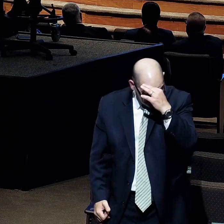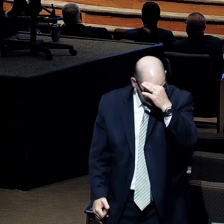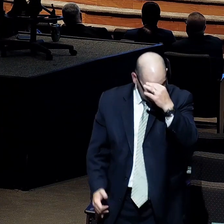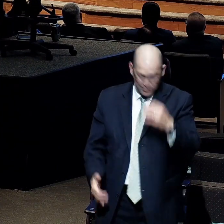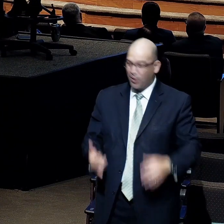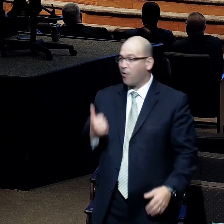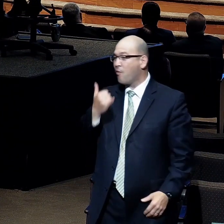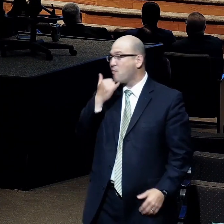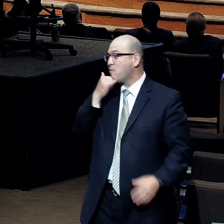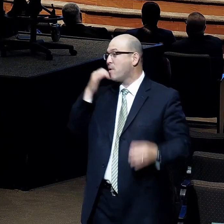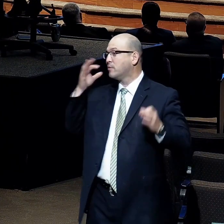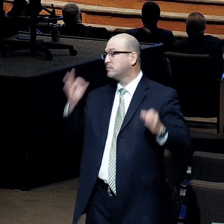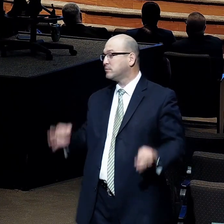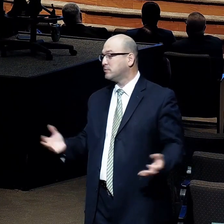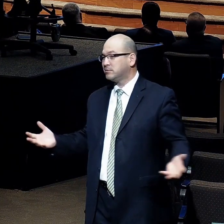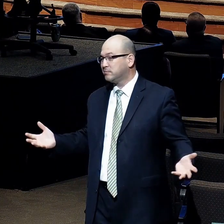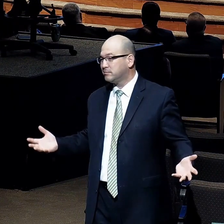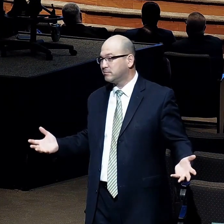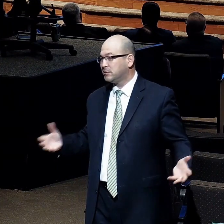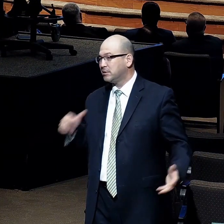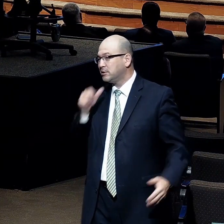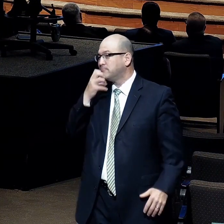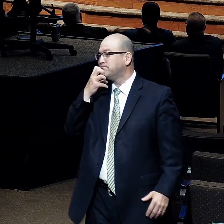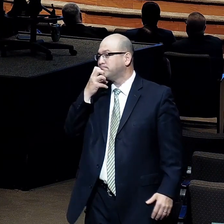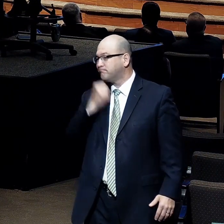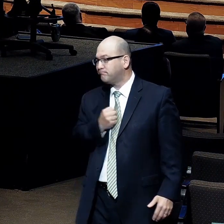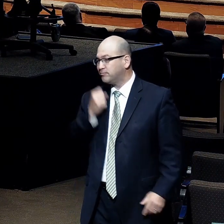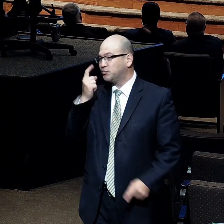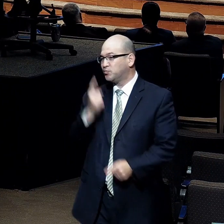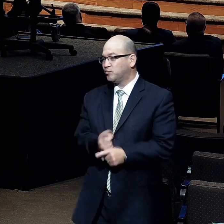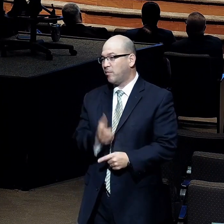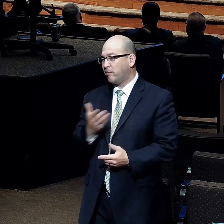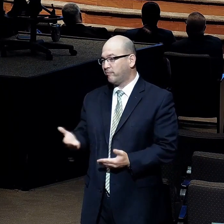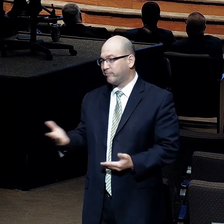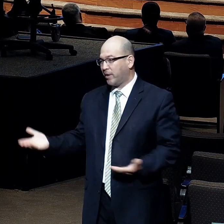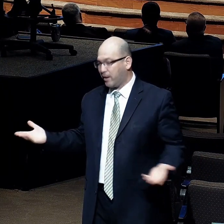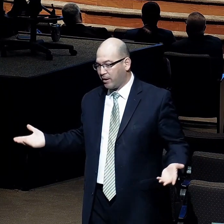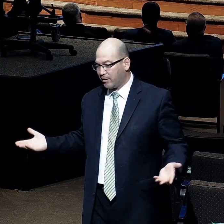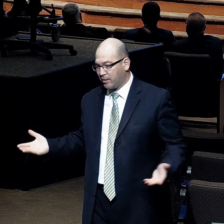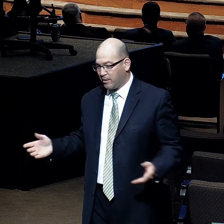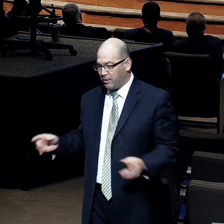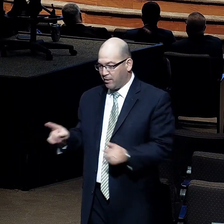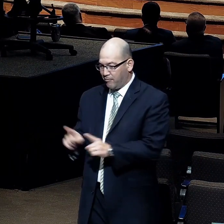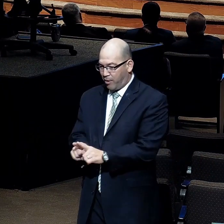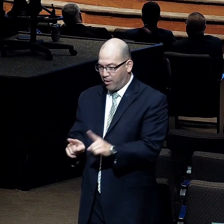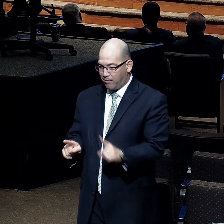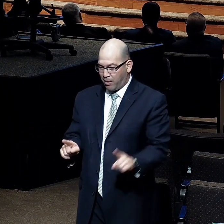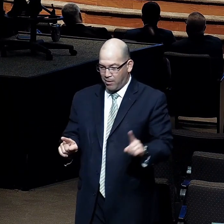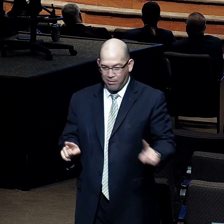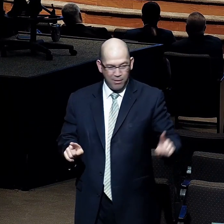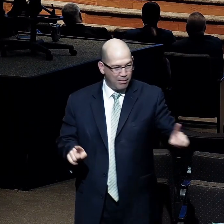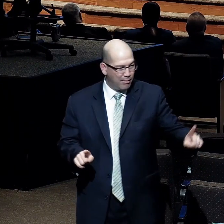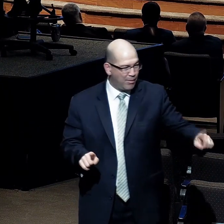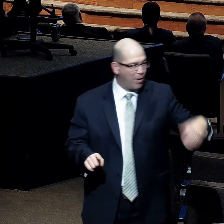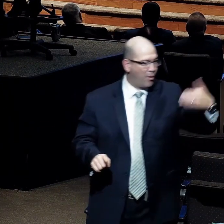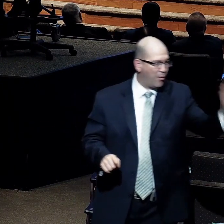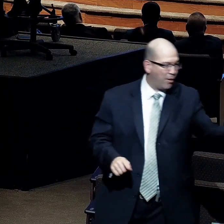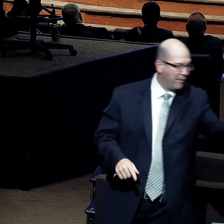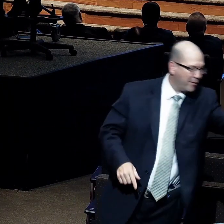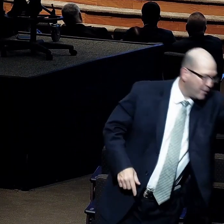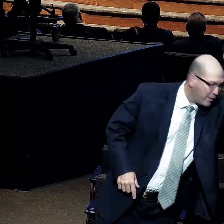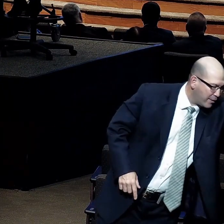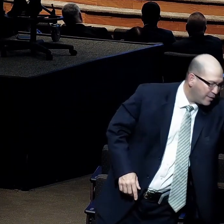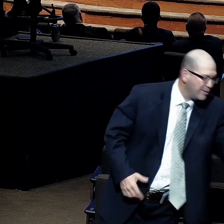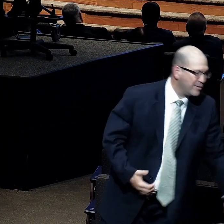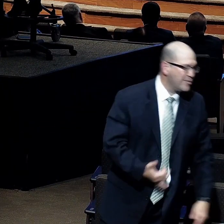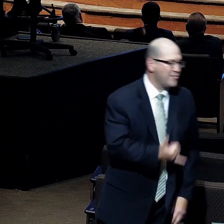something for Christ. The decisions I made, they walked me this way. I had a direction. I set my affections on something else. I just